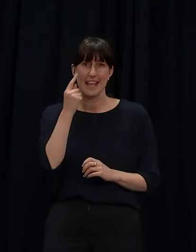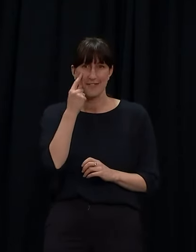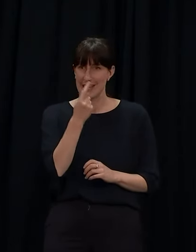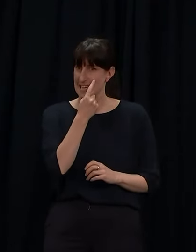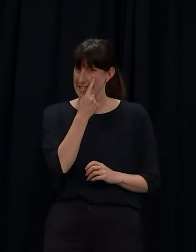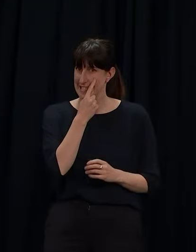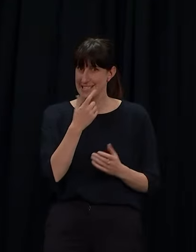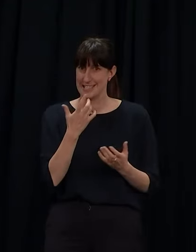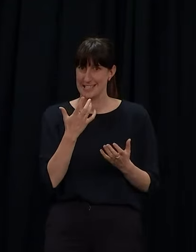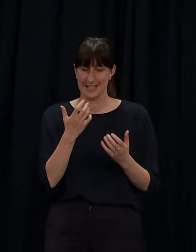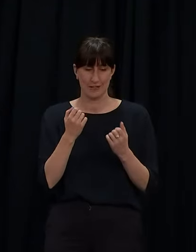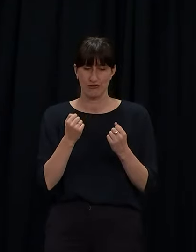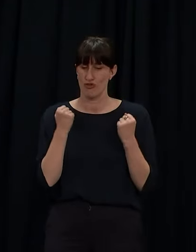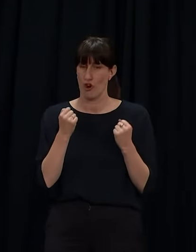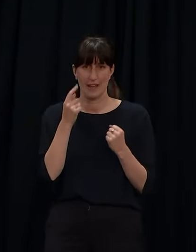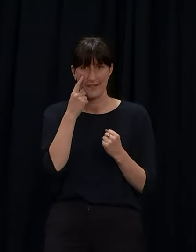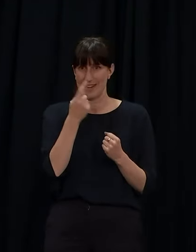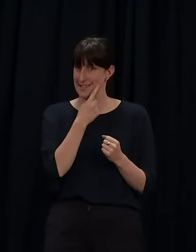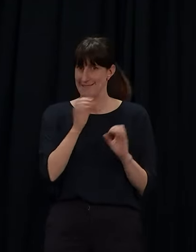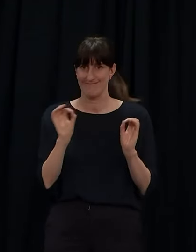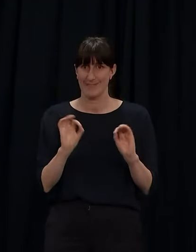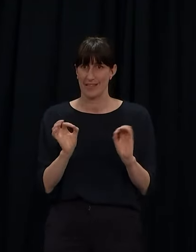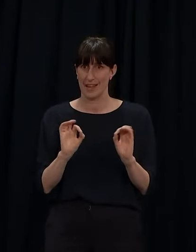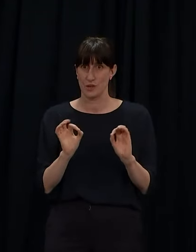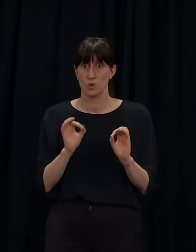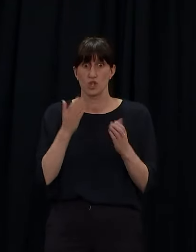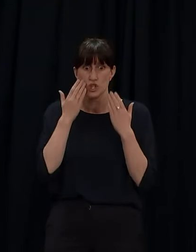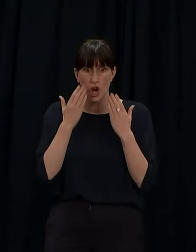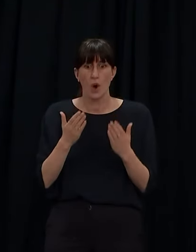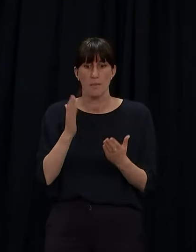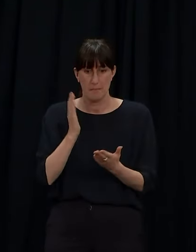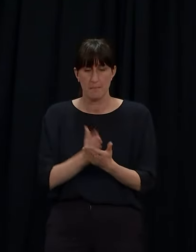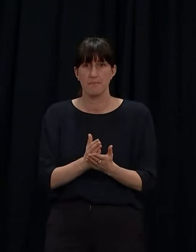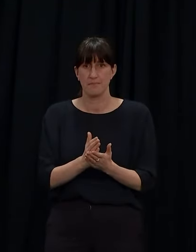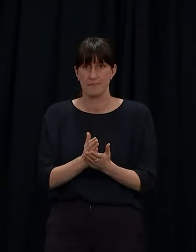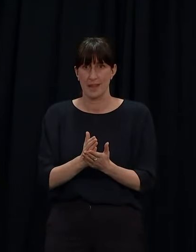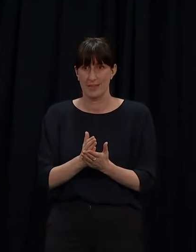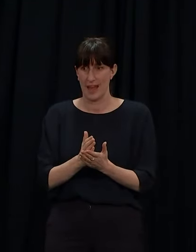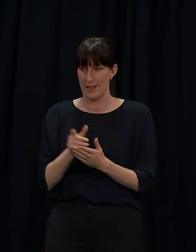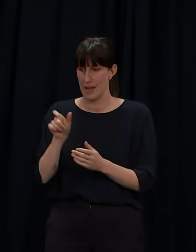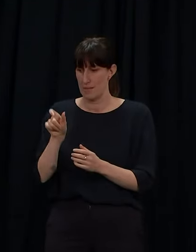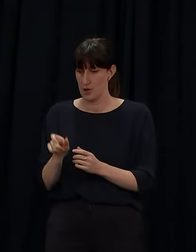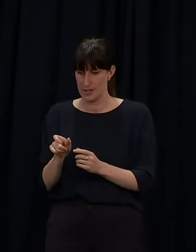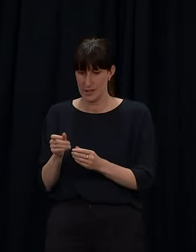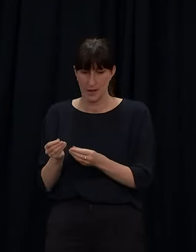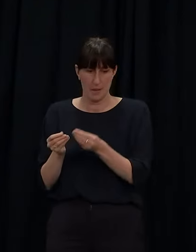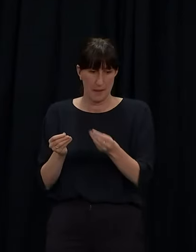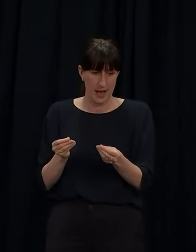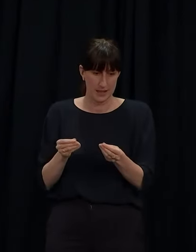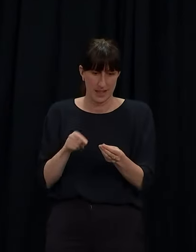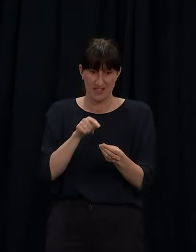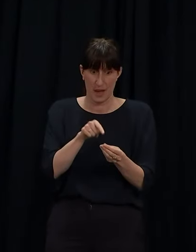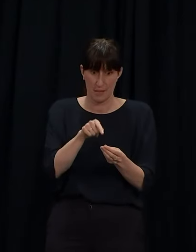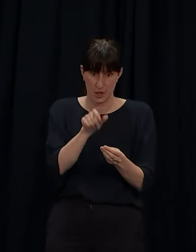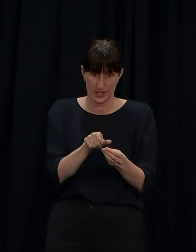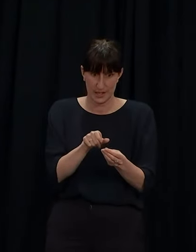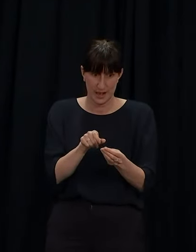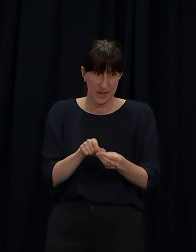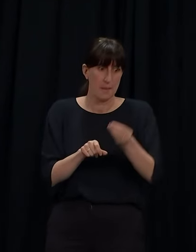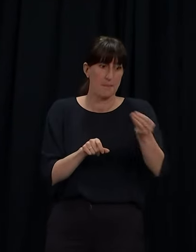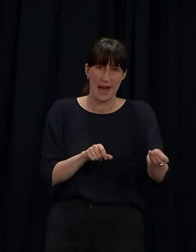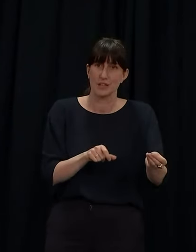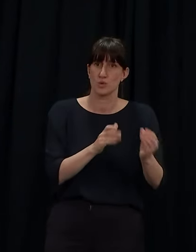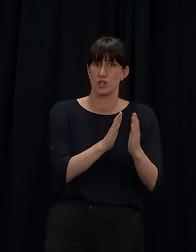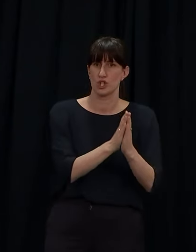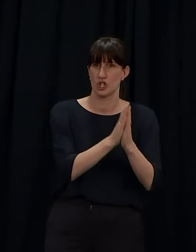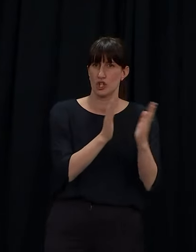theory doesn't necessarily demonstrate the evidence required to show a link. So it's hard to say the person is the link when they've